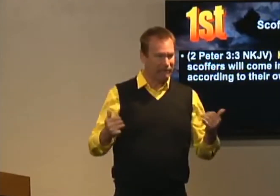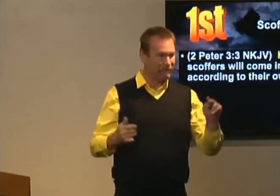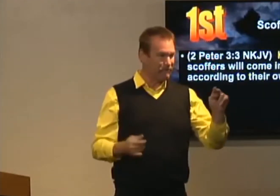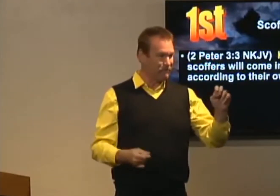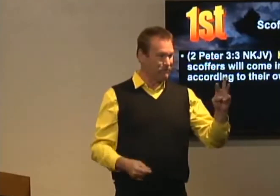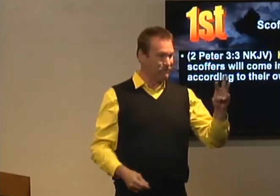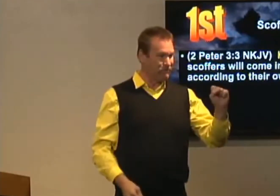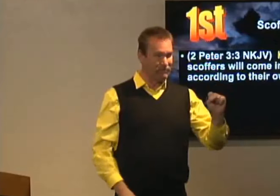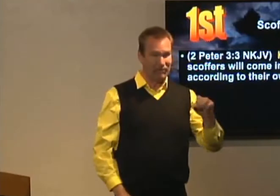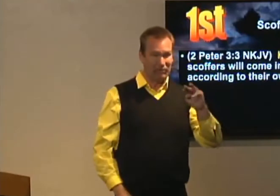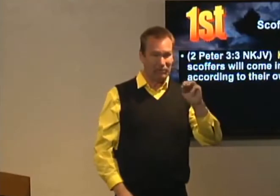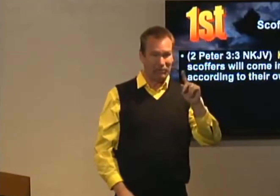So we see that.